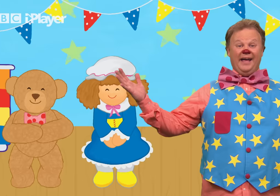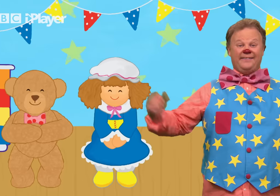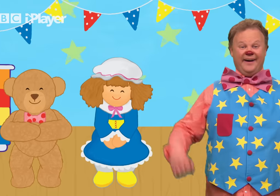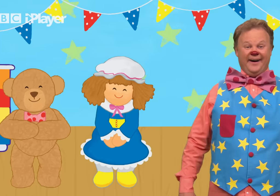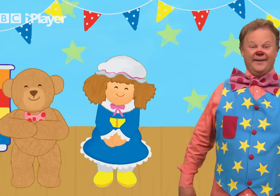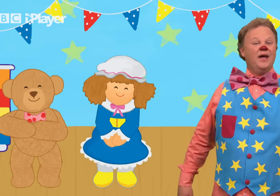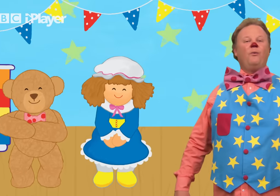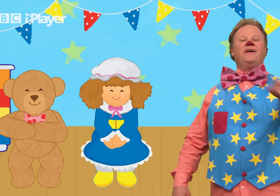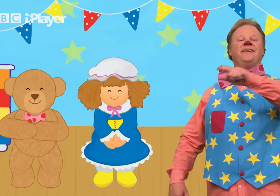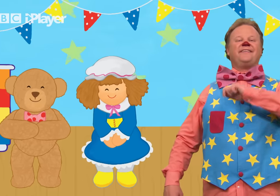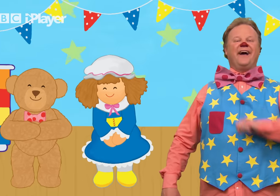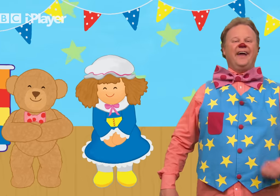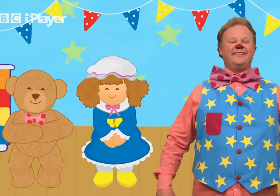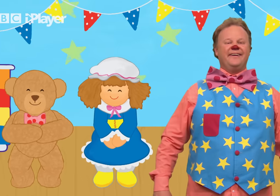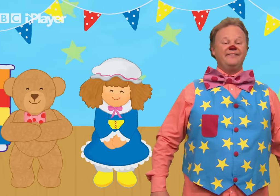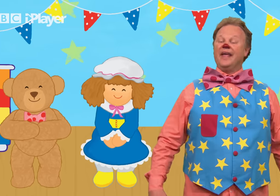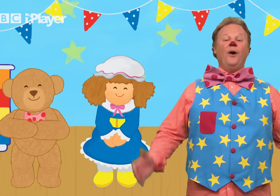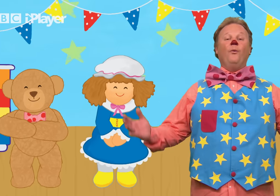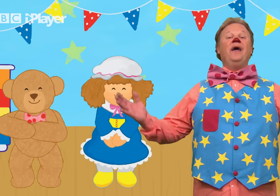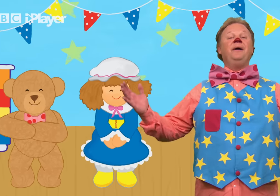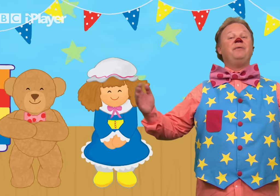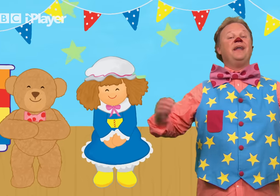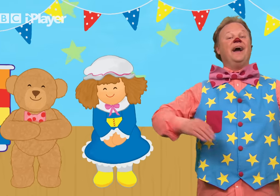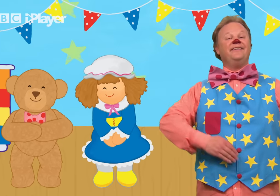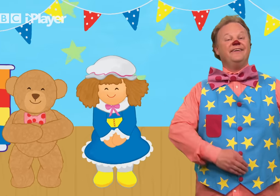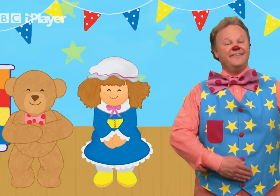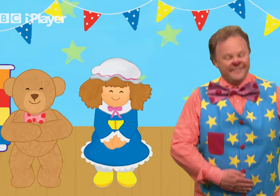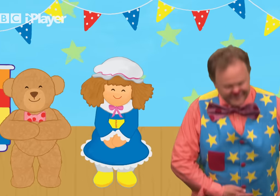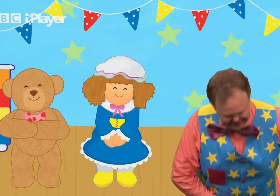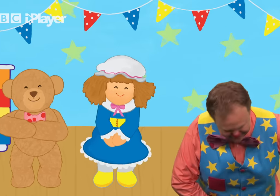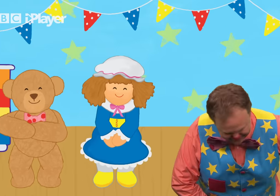polite. What a sight. We're polite.